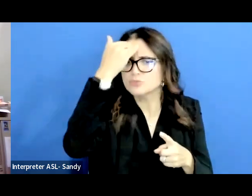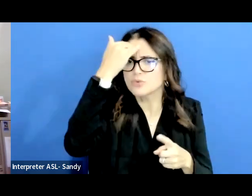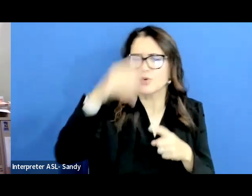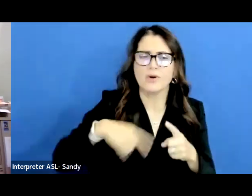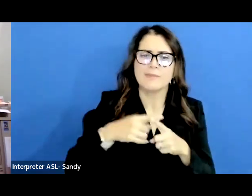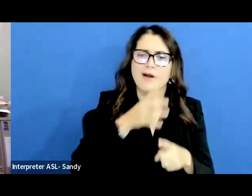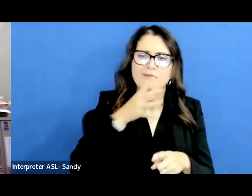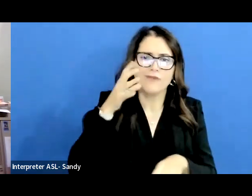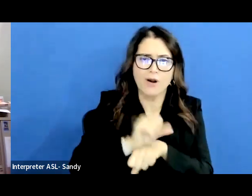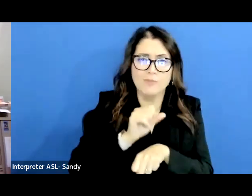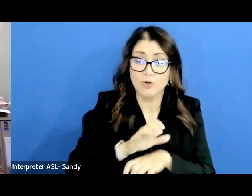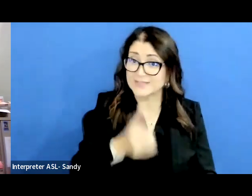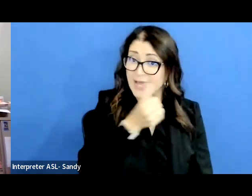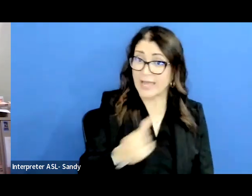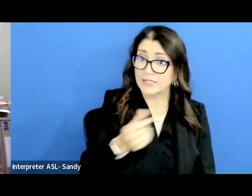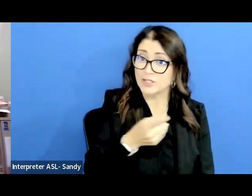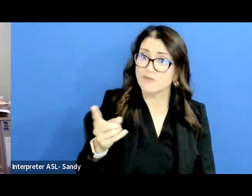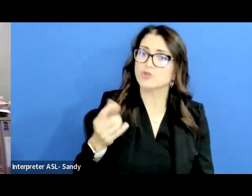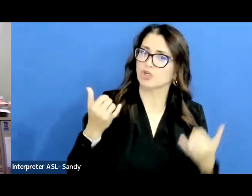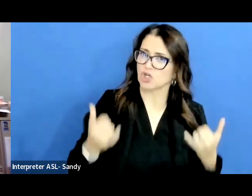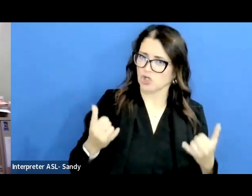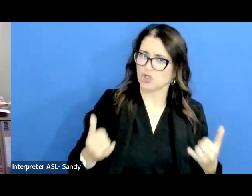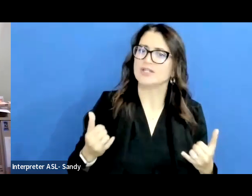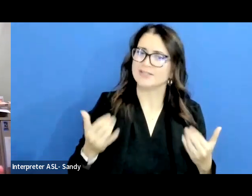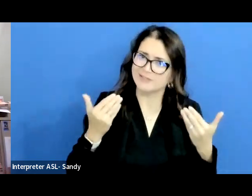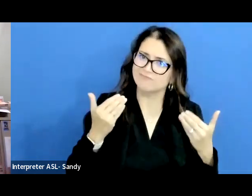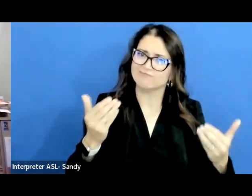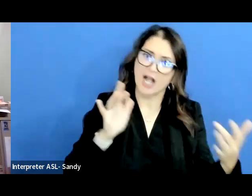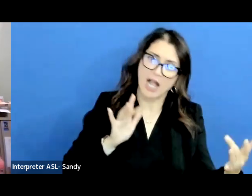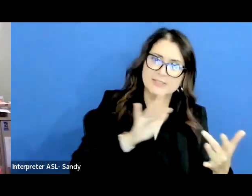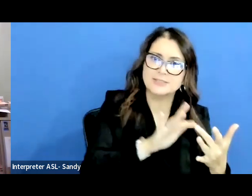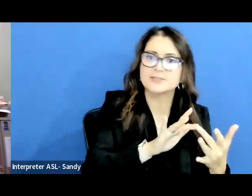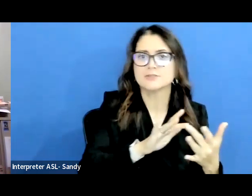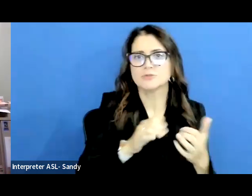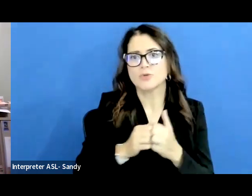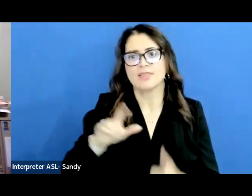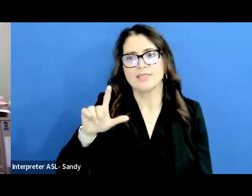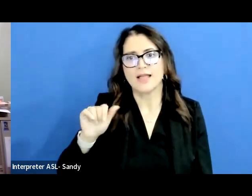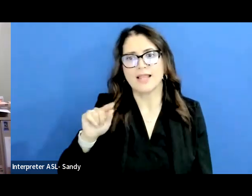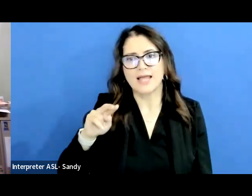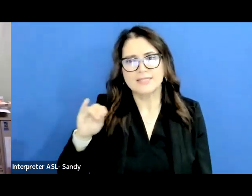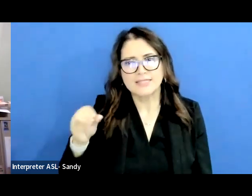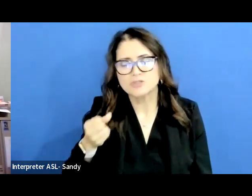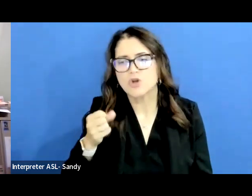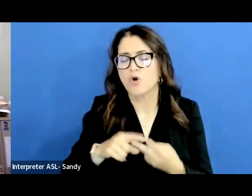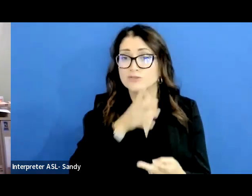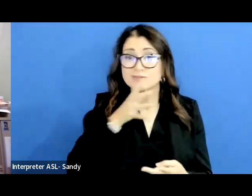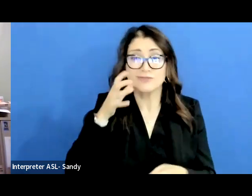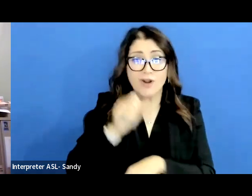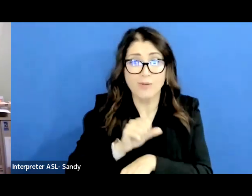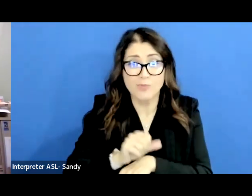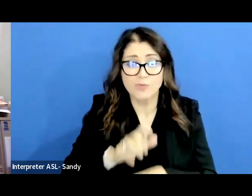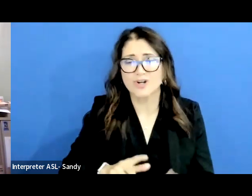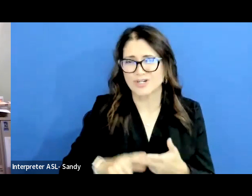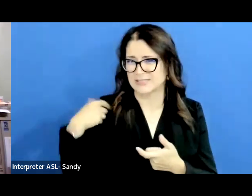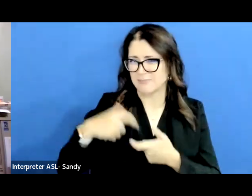of you currently conducting outreach either with Latinos, farm workers, Spanish-speaking communities? And tell us what